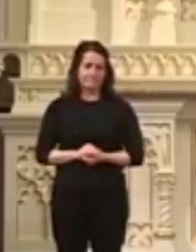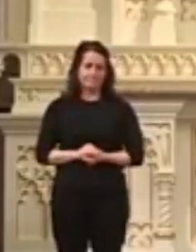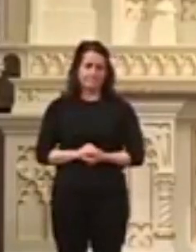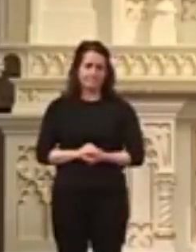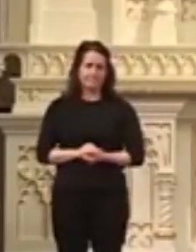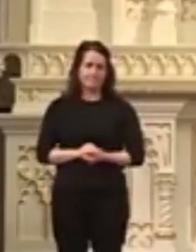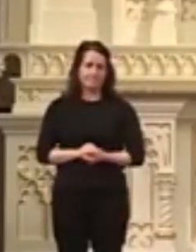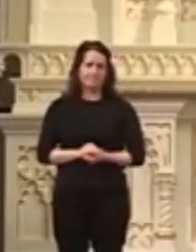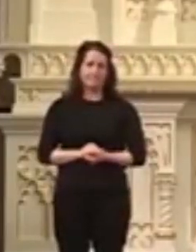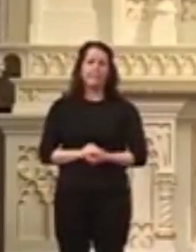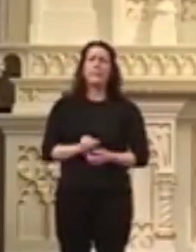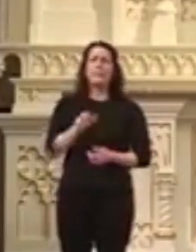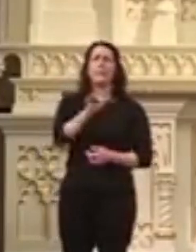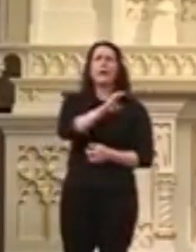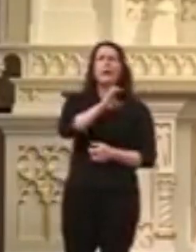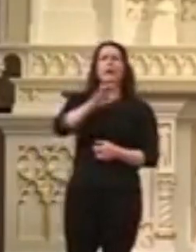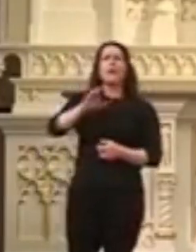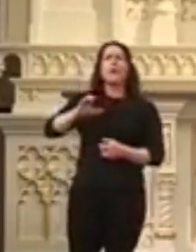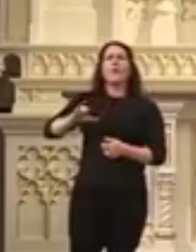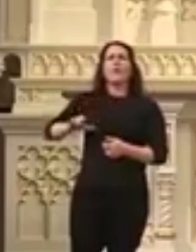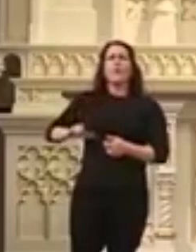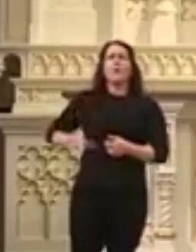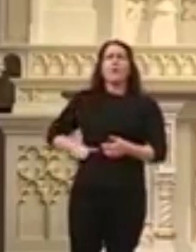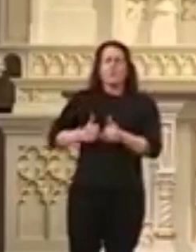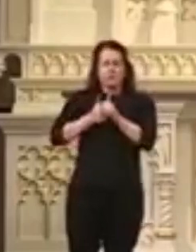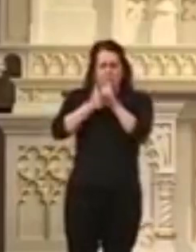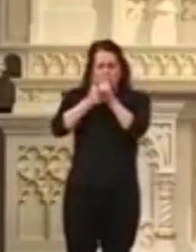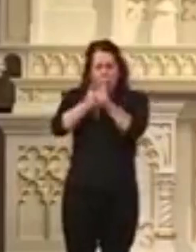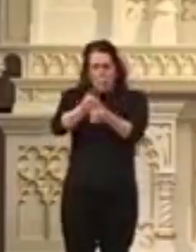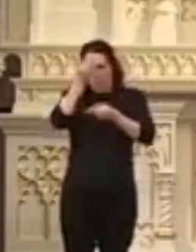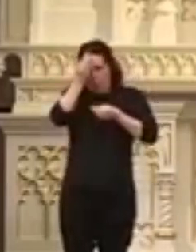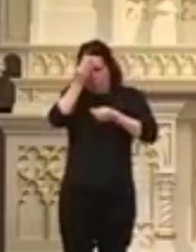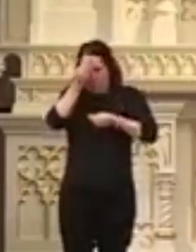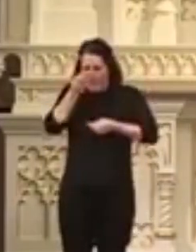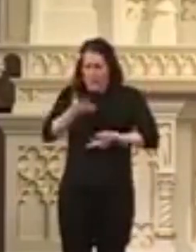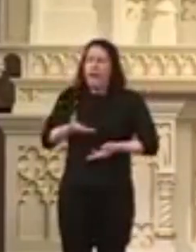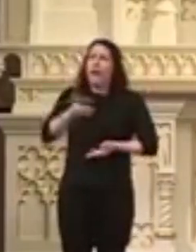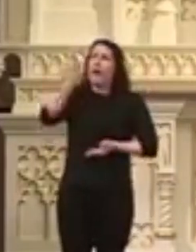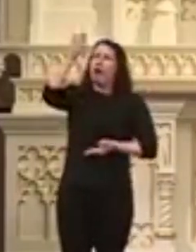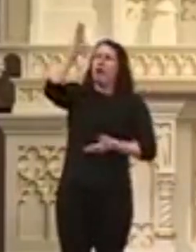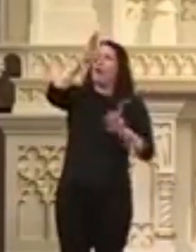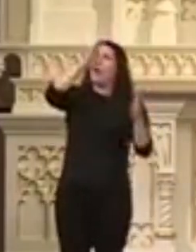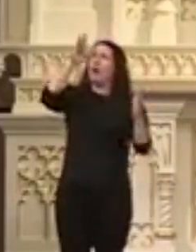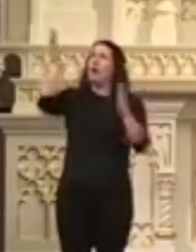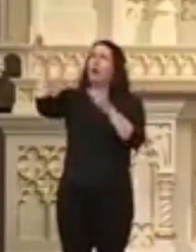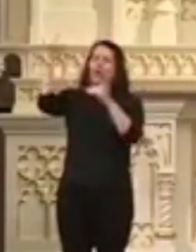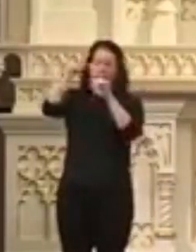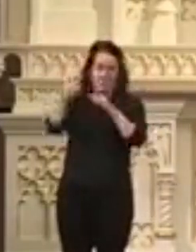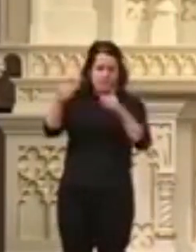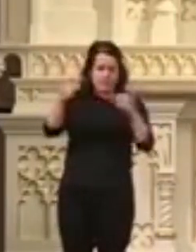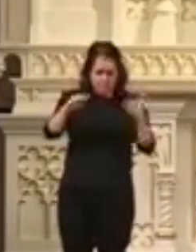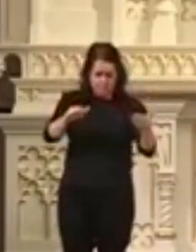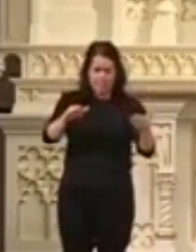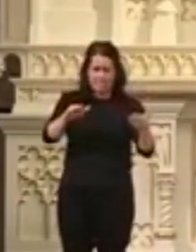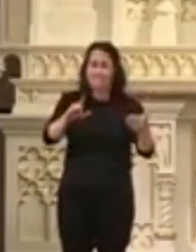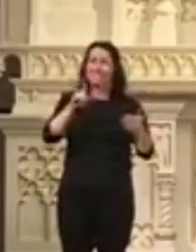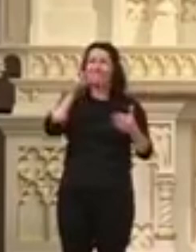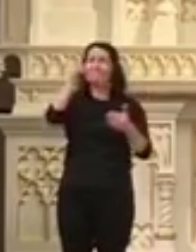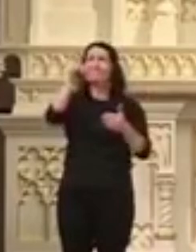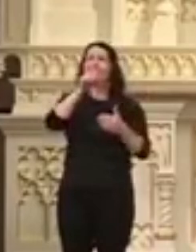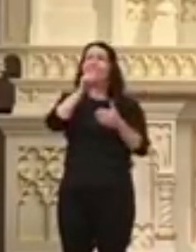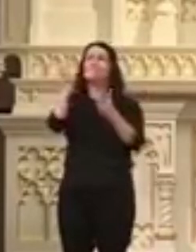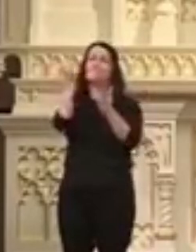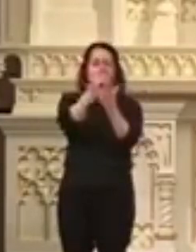Christ became obedient to the point of death, even death on